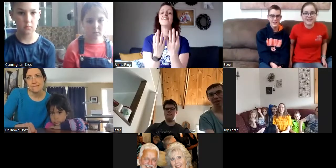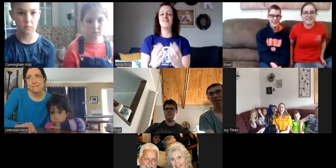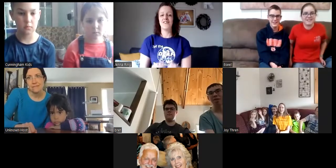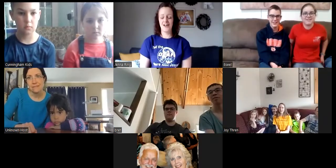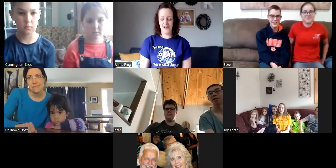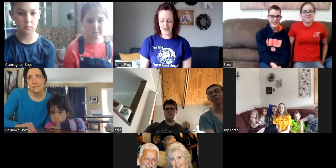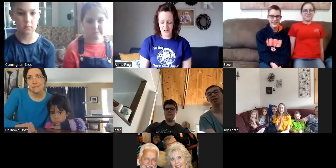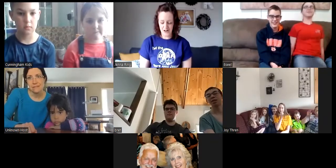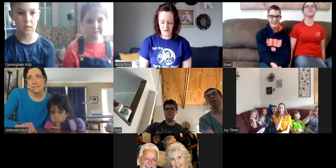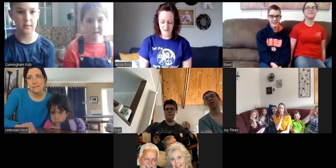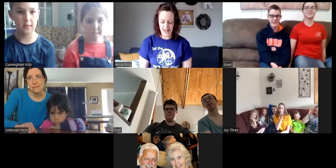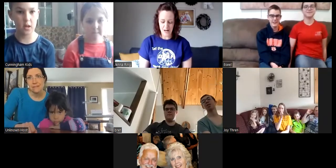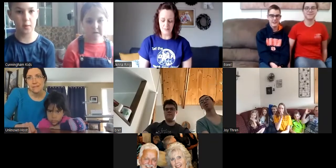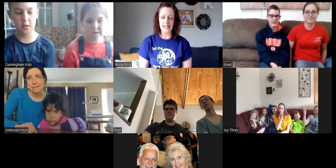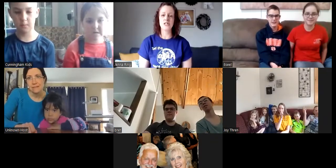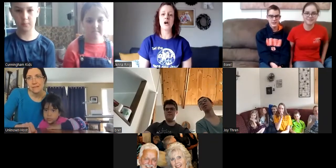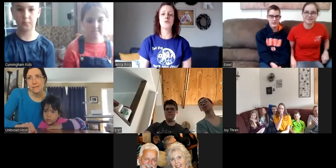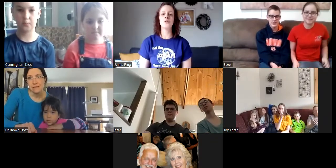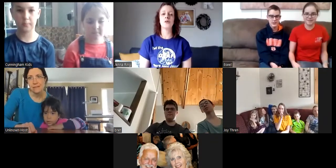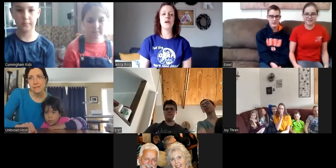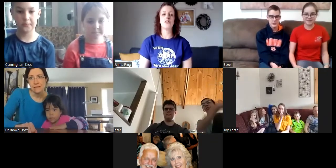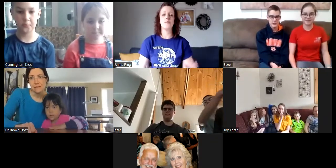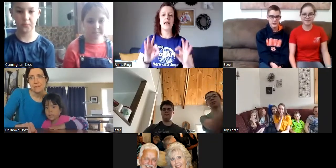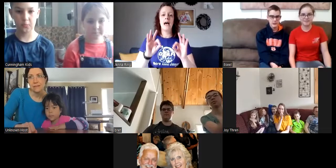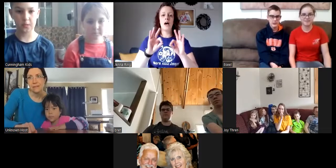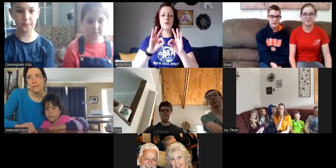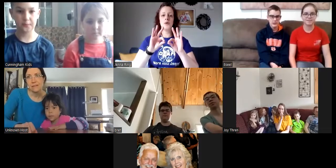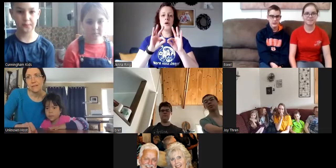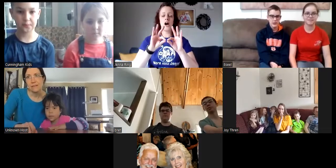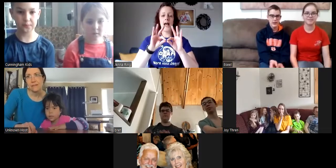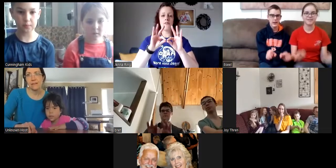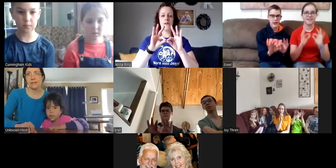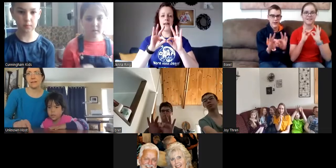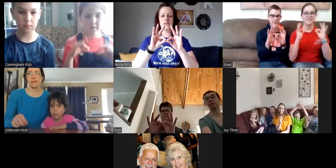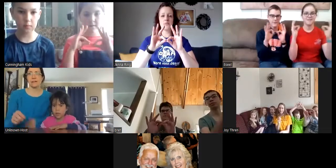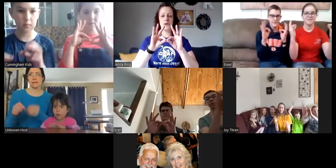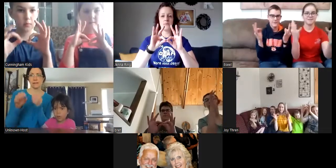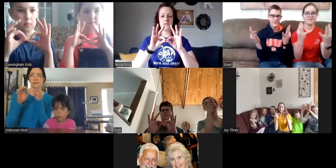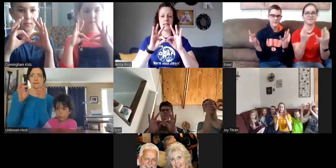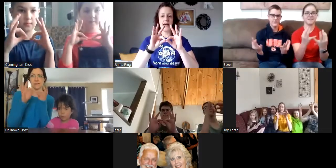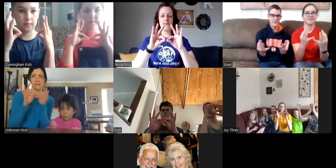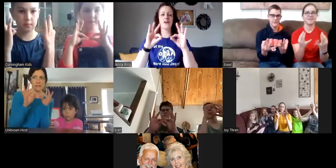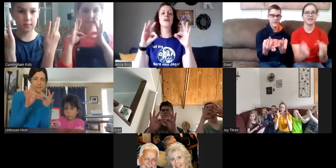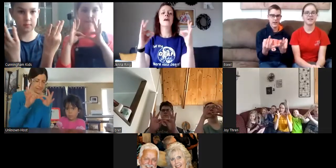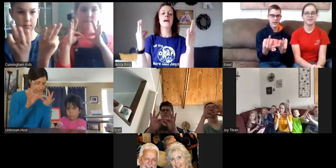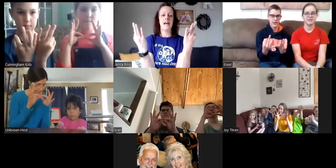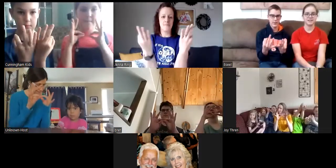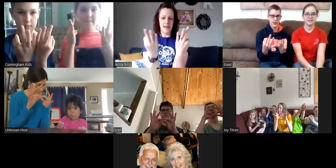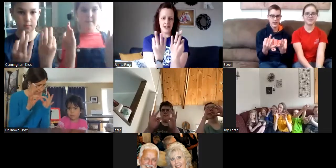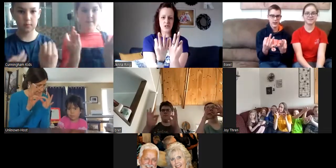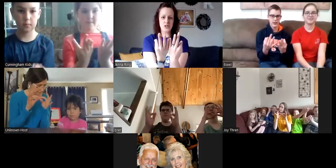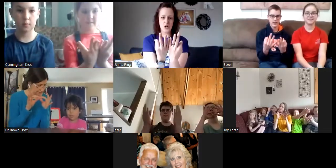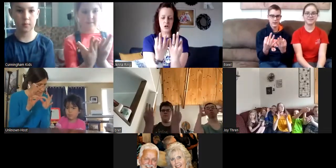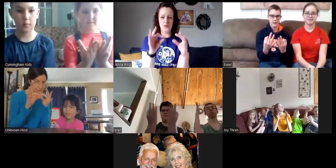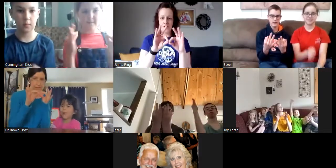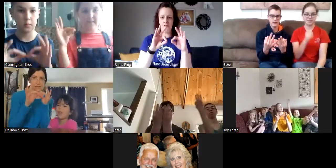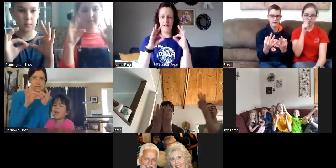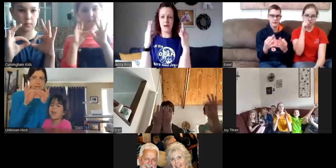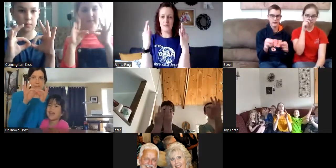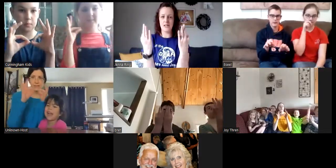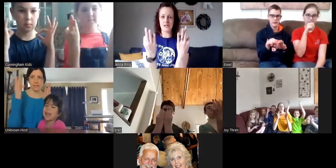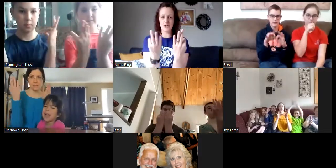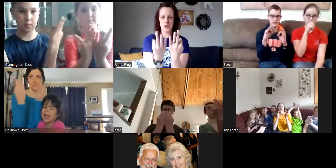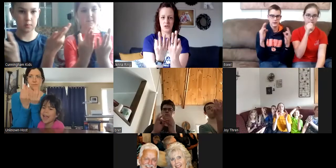Family. Very good. Family. So do it with me. How do we do it? Our F hands, put them together and make a circle,